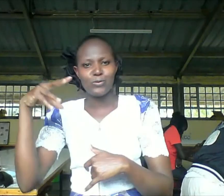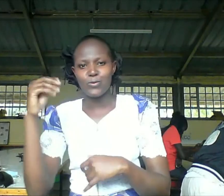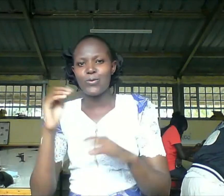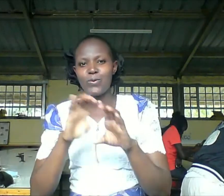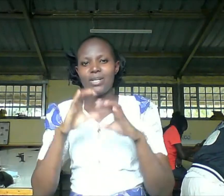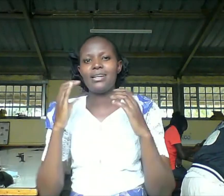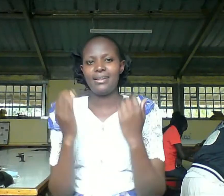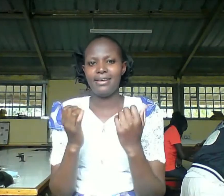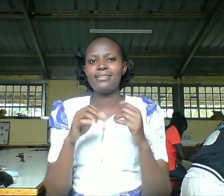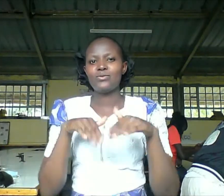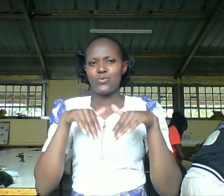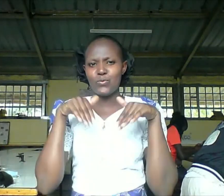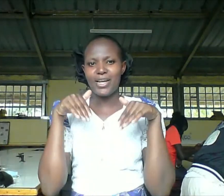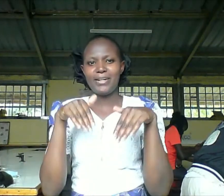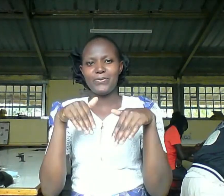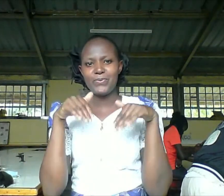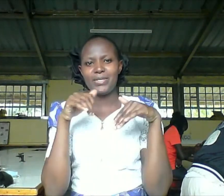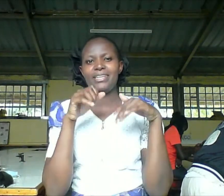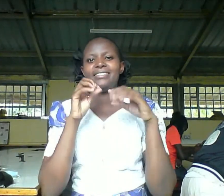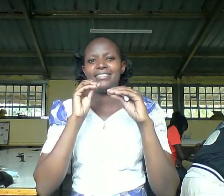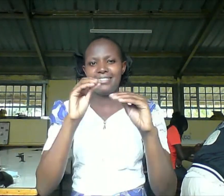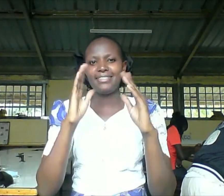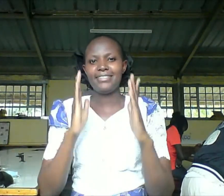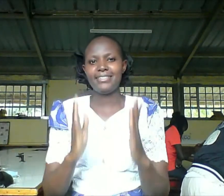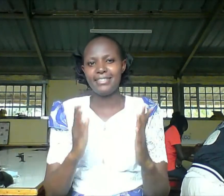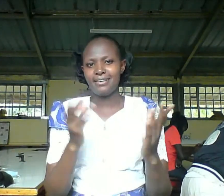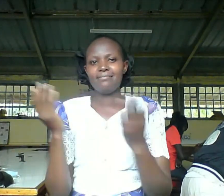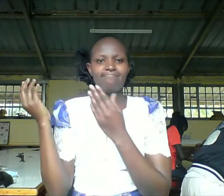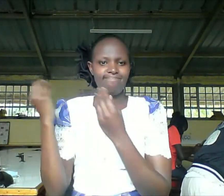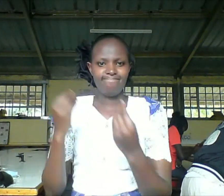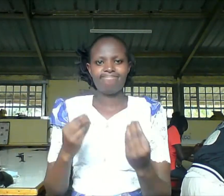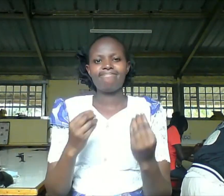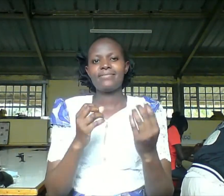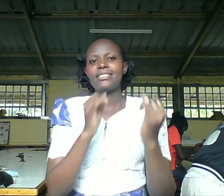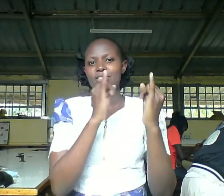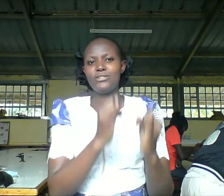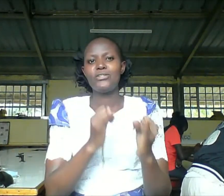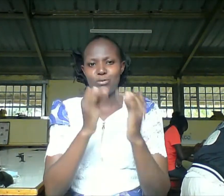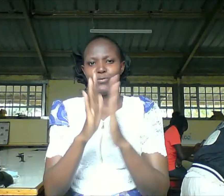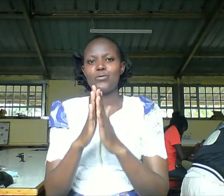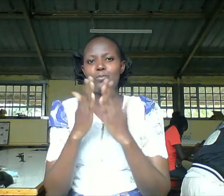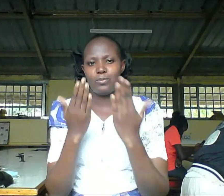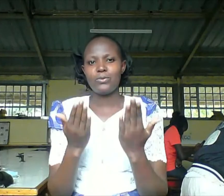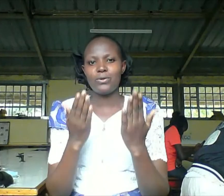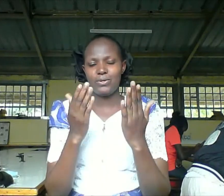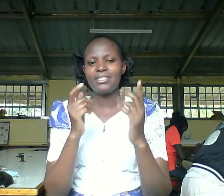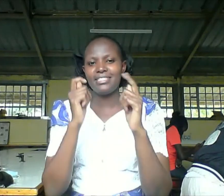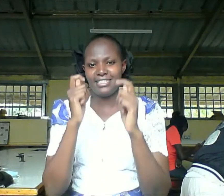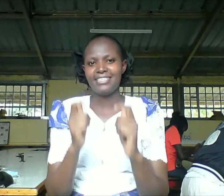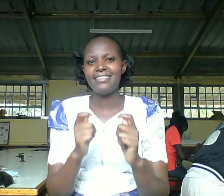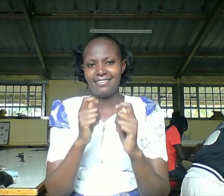the teachers to come and give you new books for the new term. May God bless you.